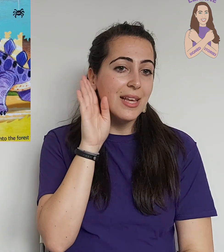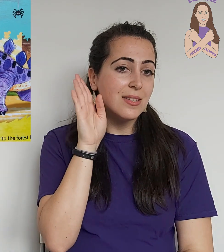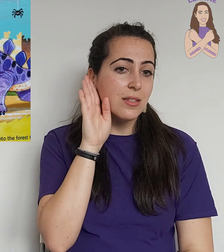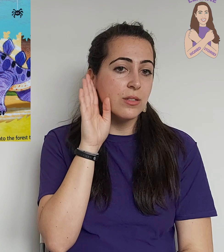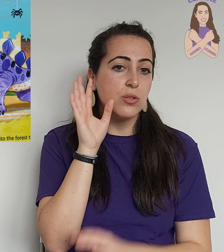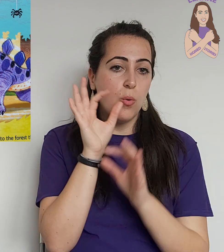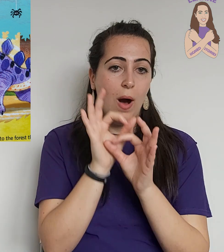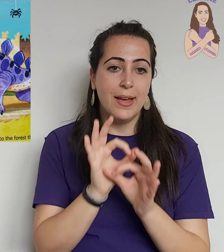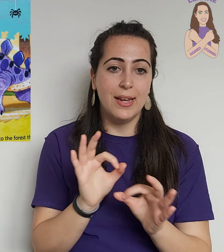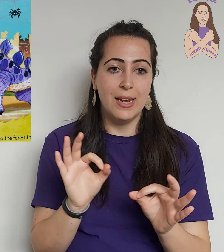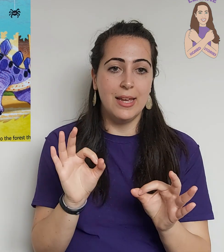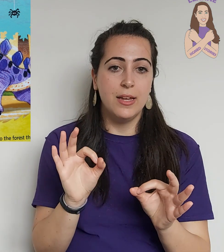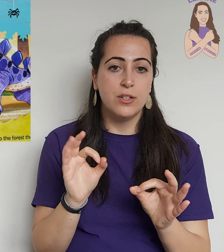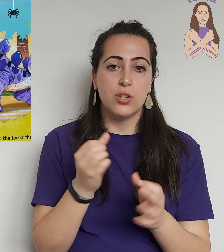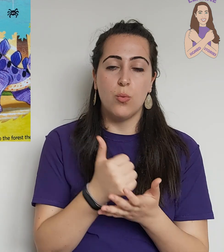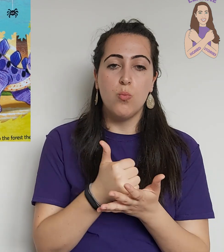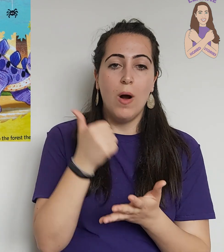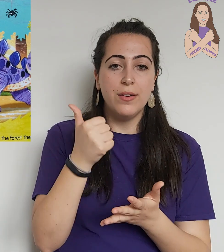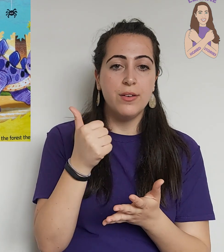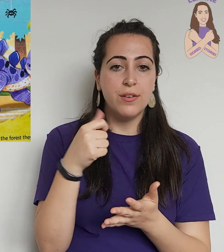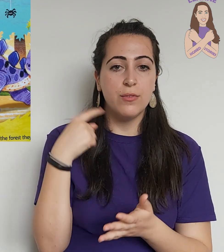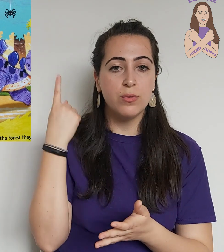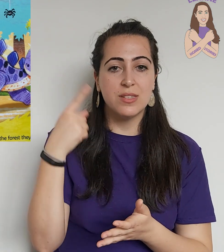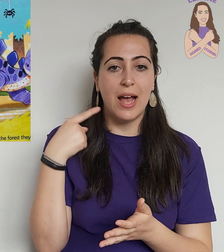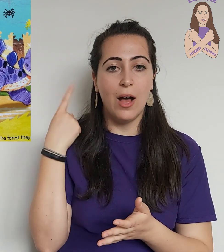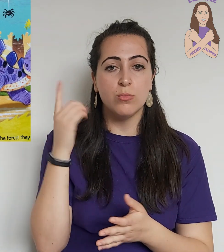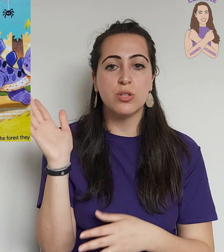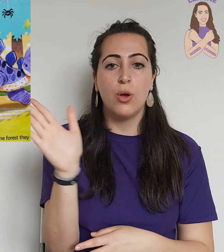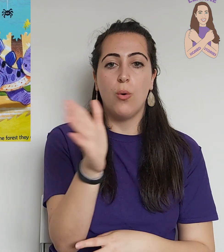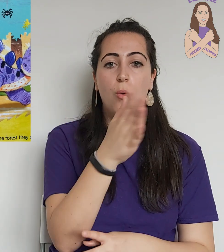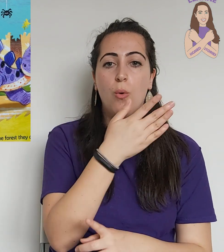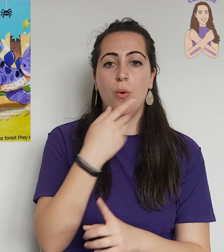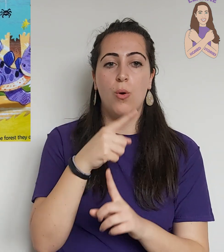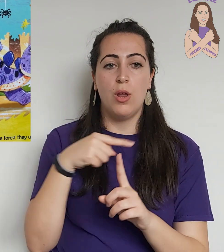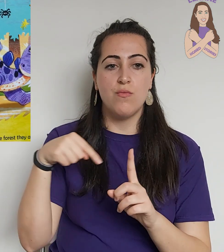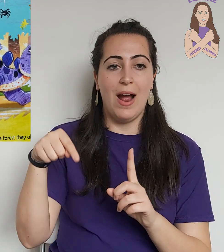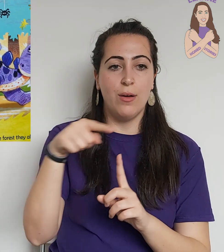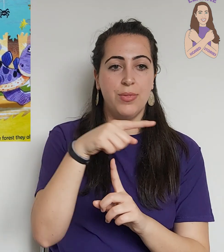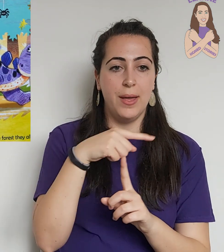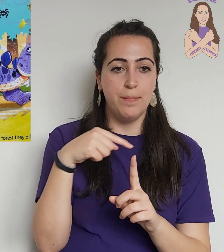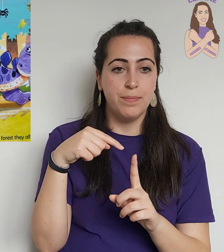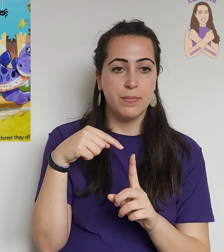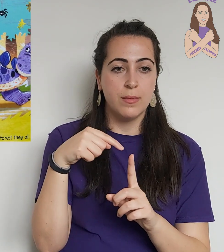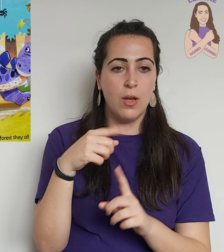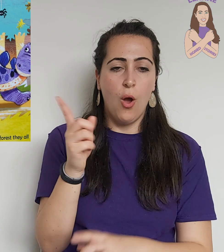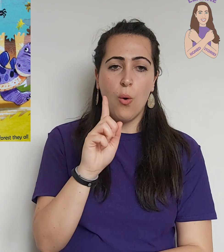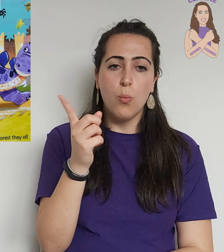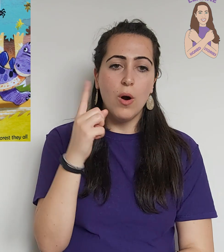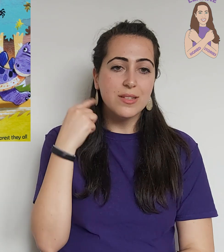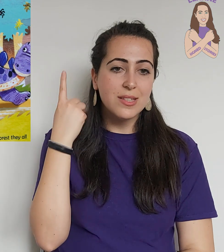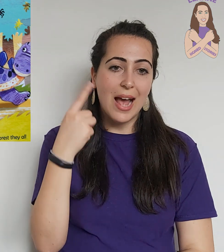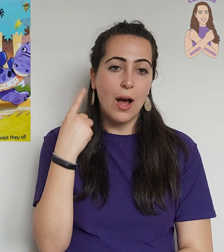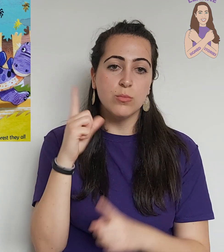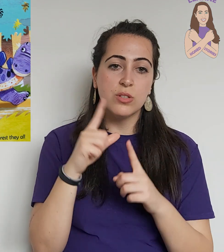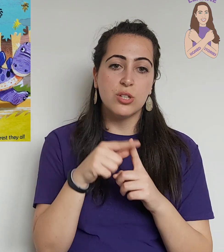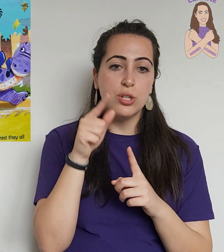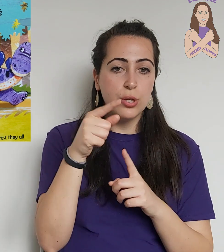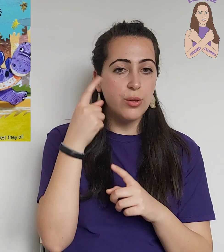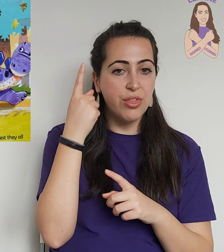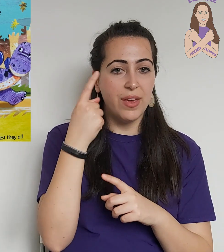listened quietly to the wonderful sounds all around them. What sounds do you think